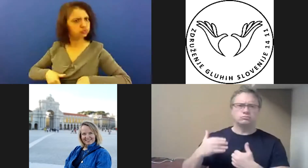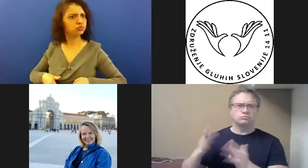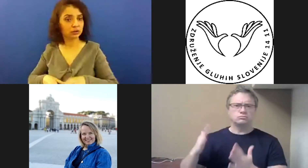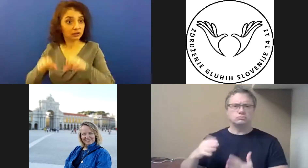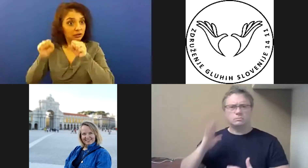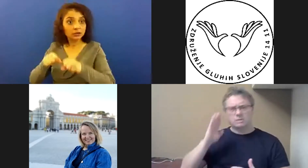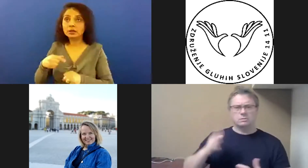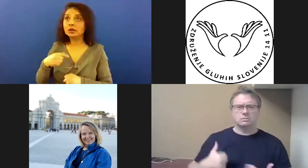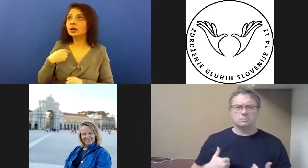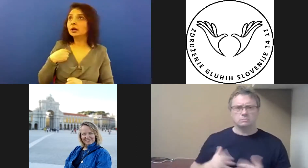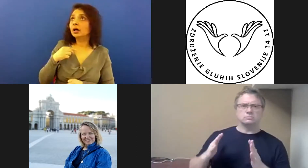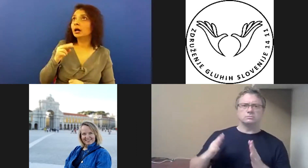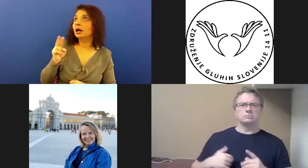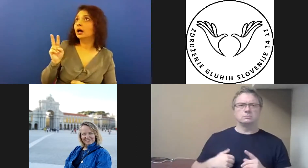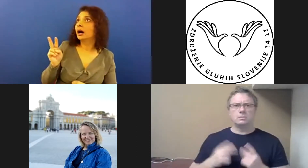And I told mom,